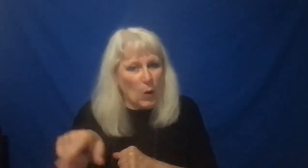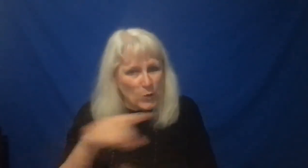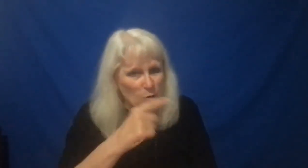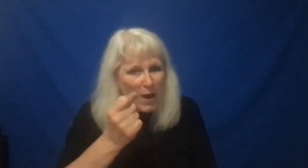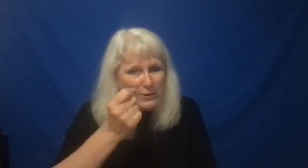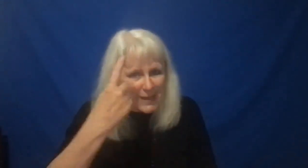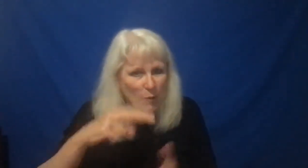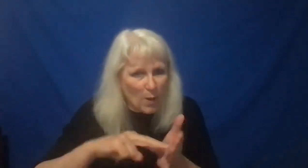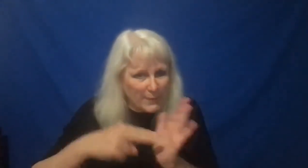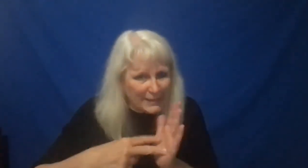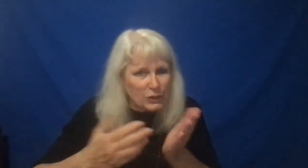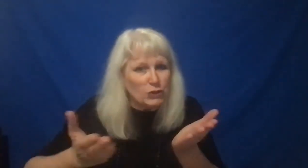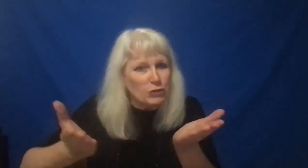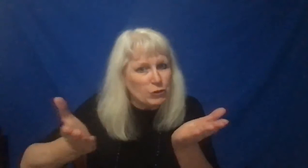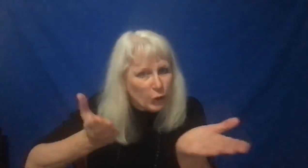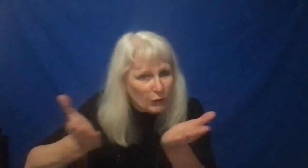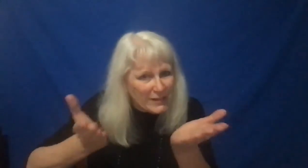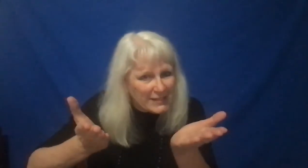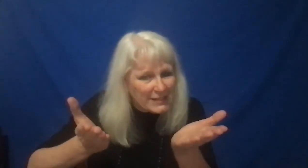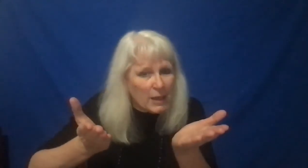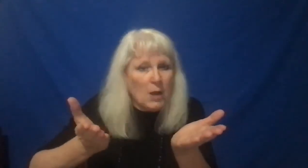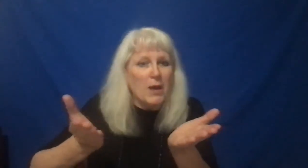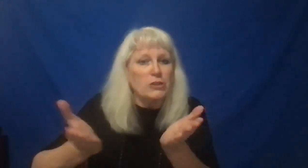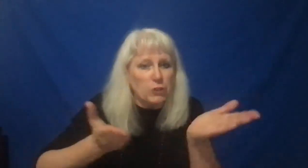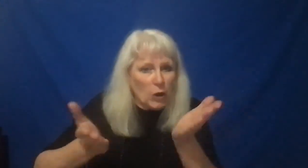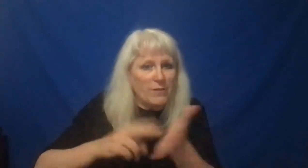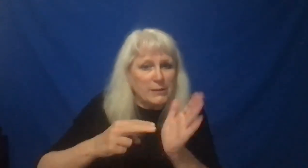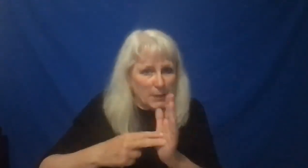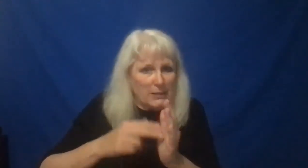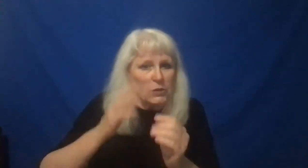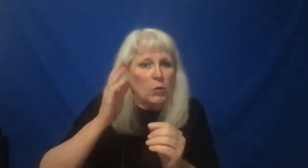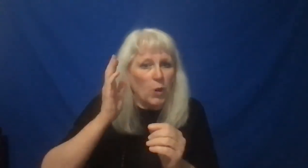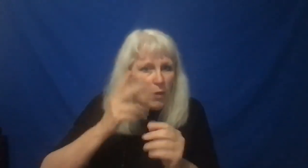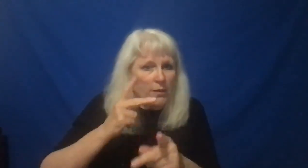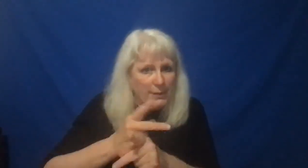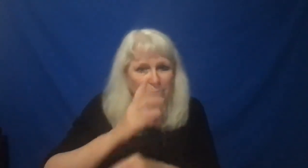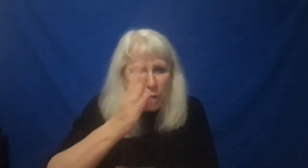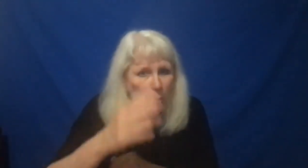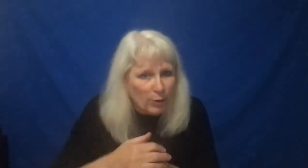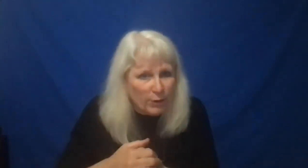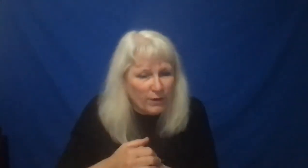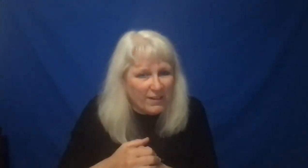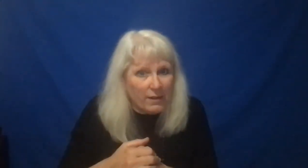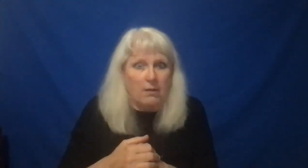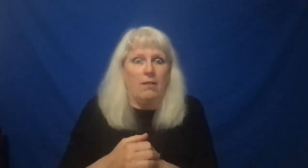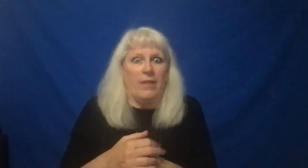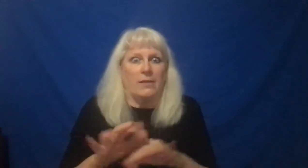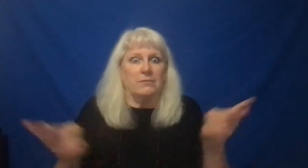how critical it is to sobriety and how critical it is to sobriety. So trusted